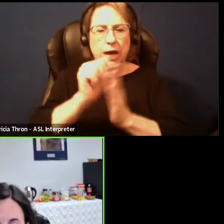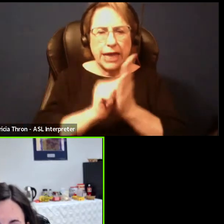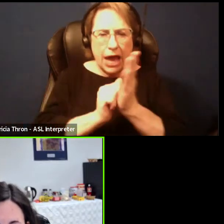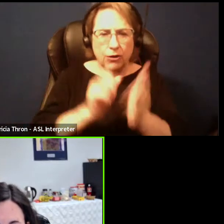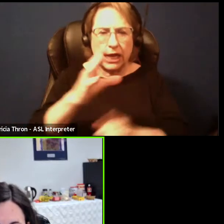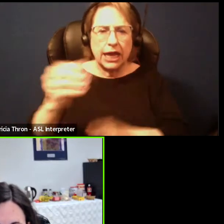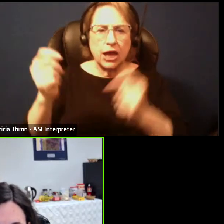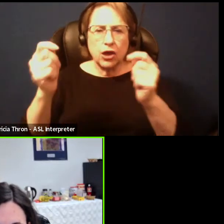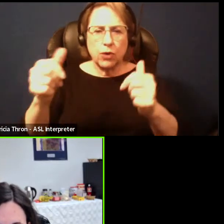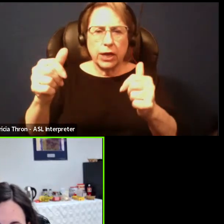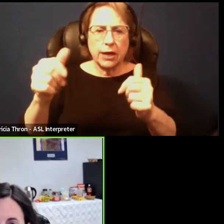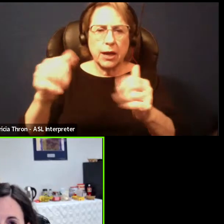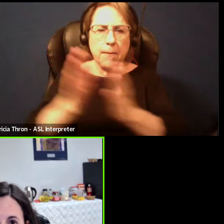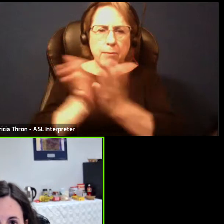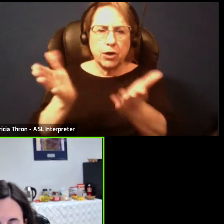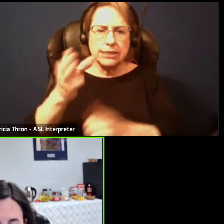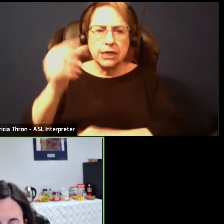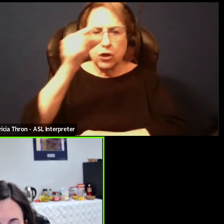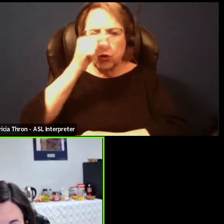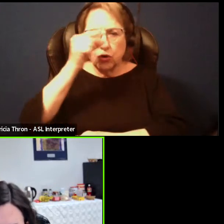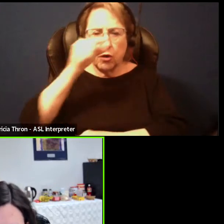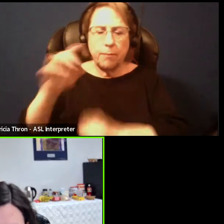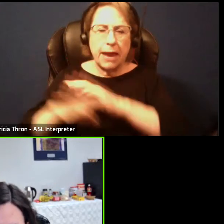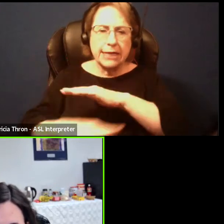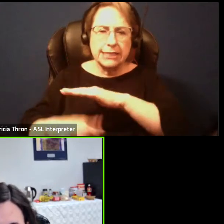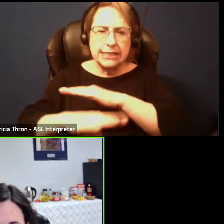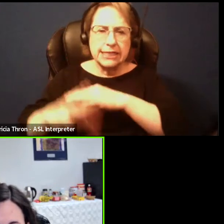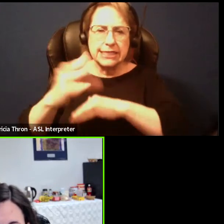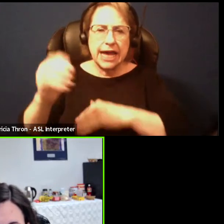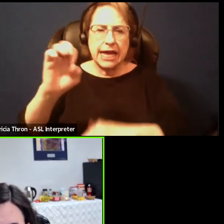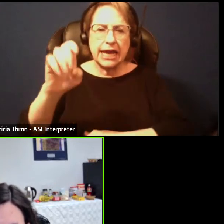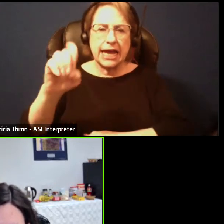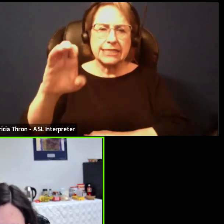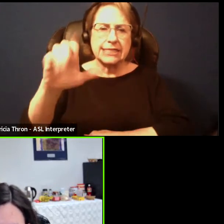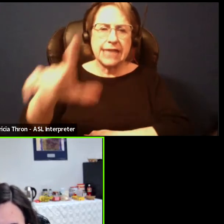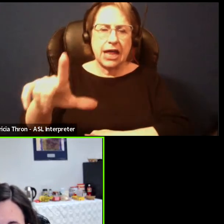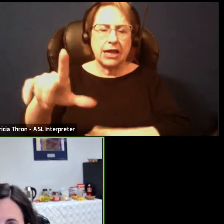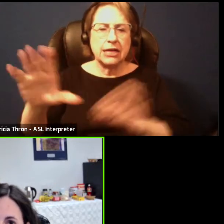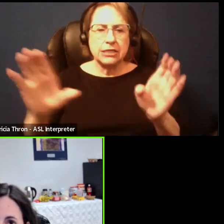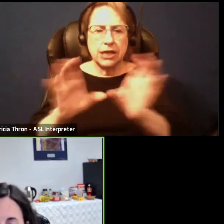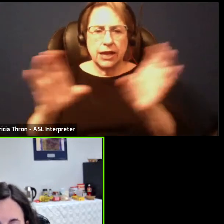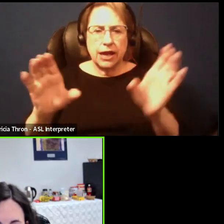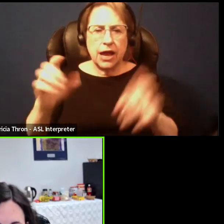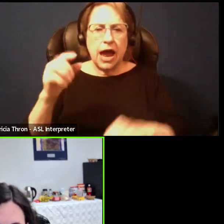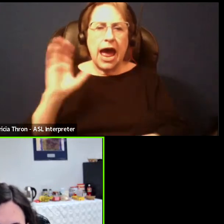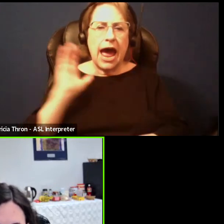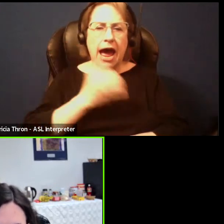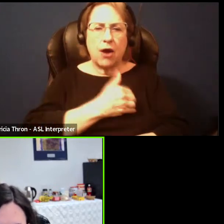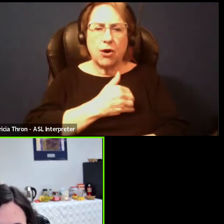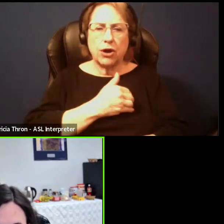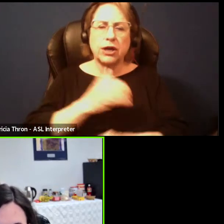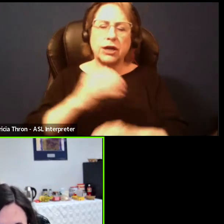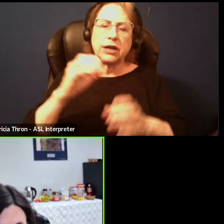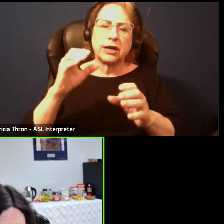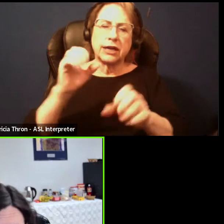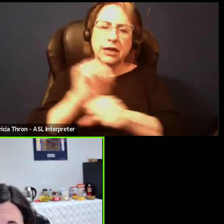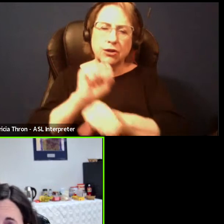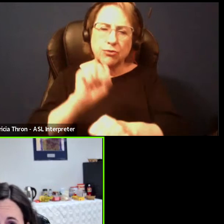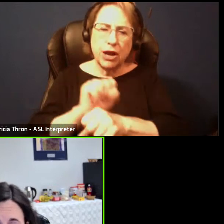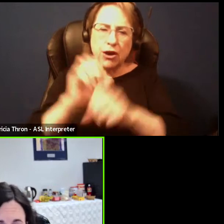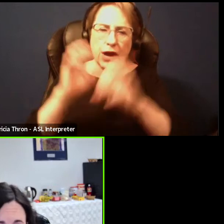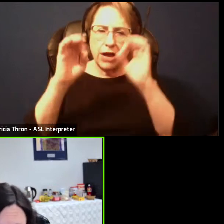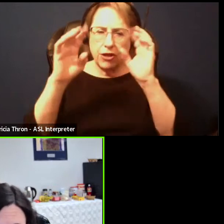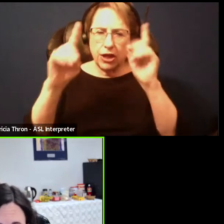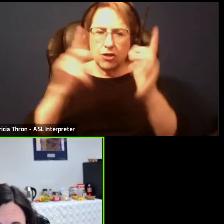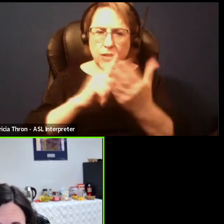strong enrollment boosts our students as they up-level their skills. Our career education program offers students who